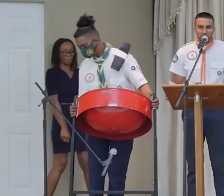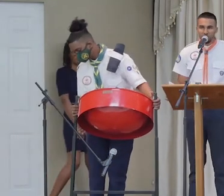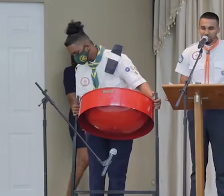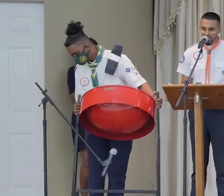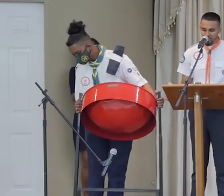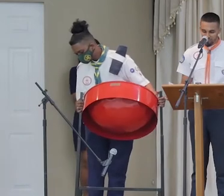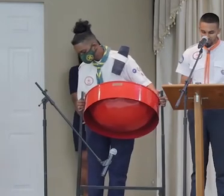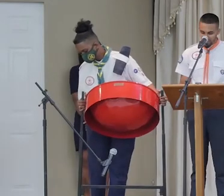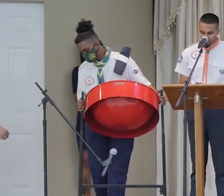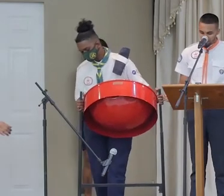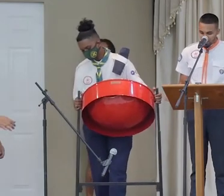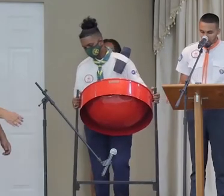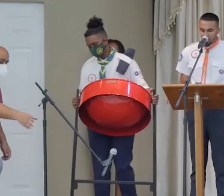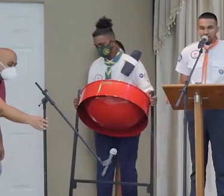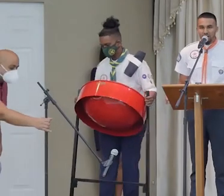Thank you, Messiah.